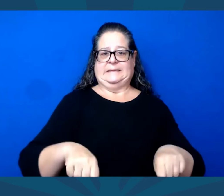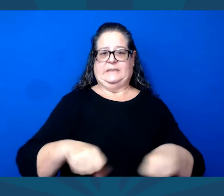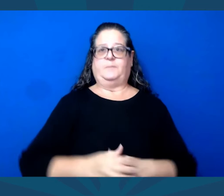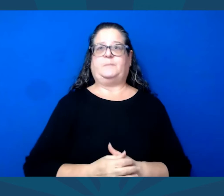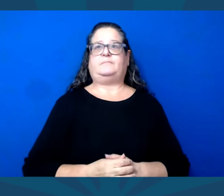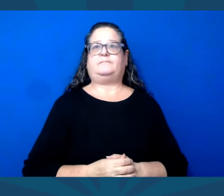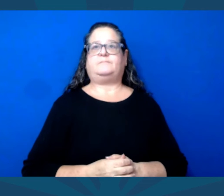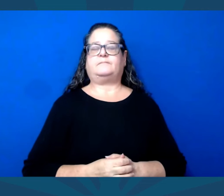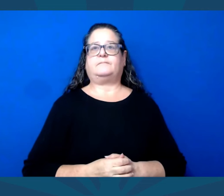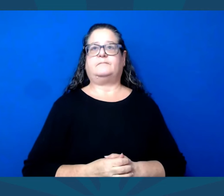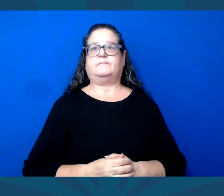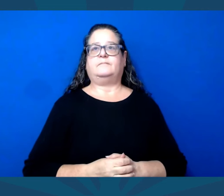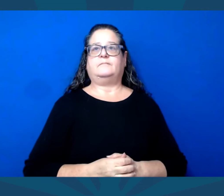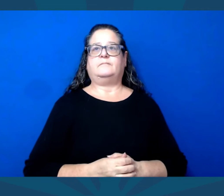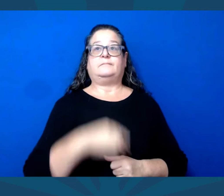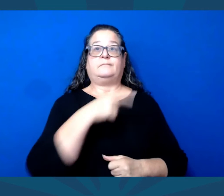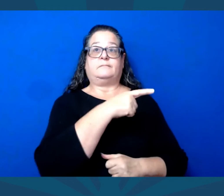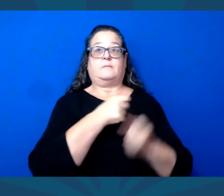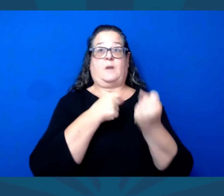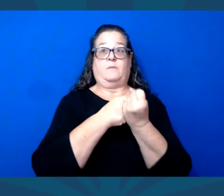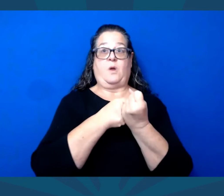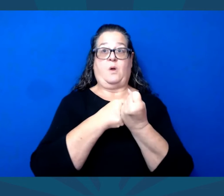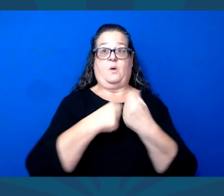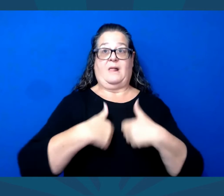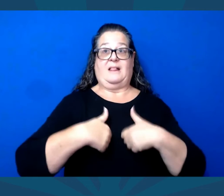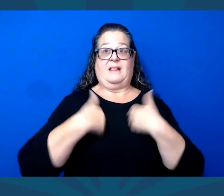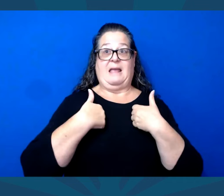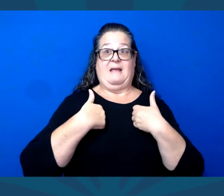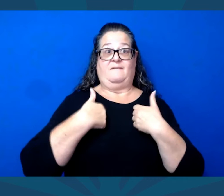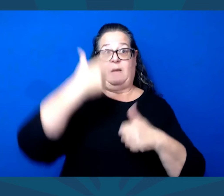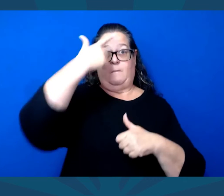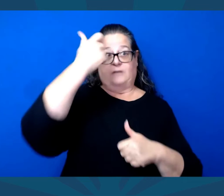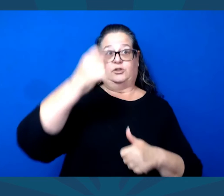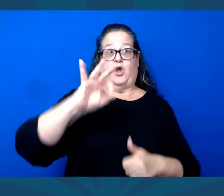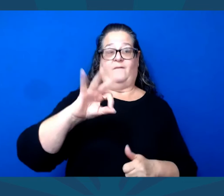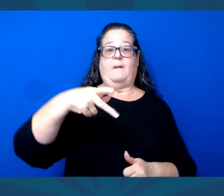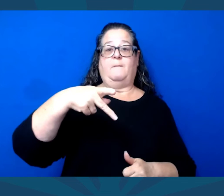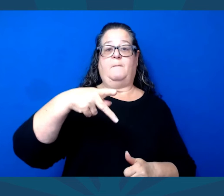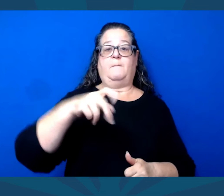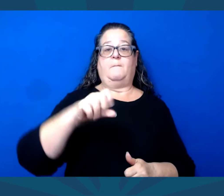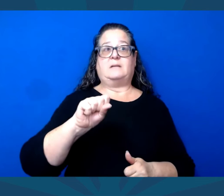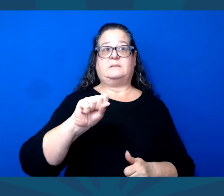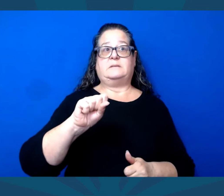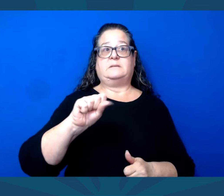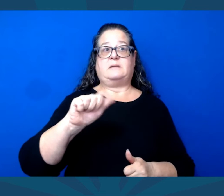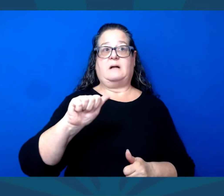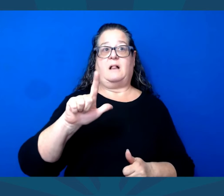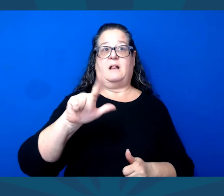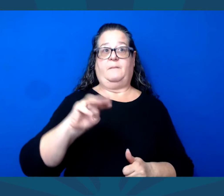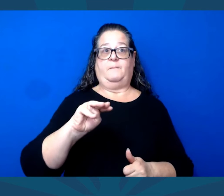biblical. I am pro-life because of